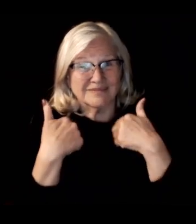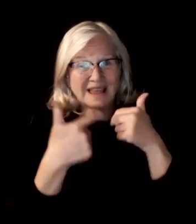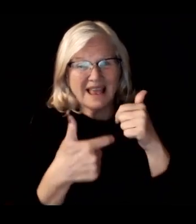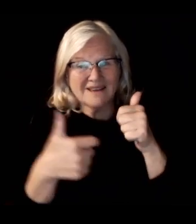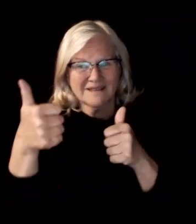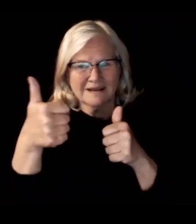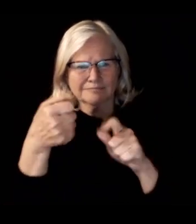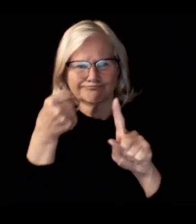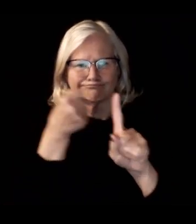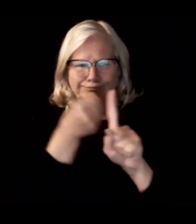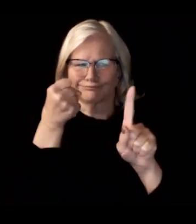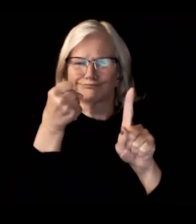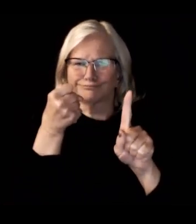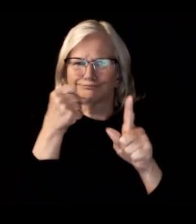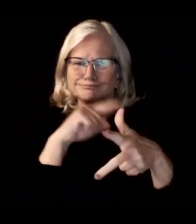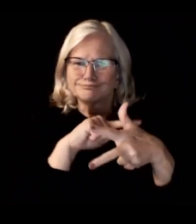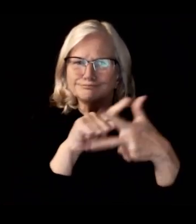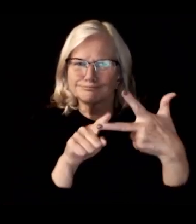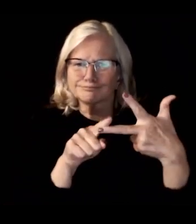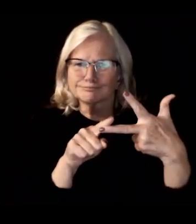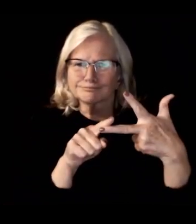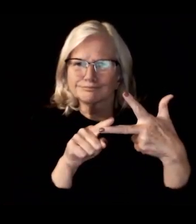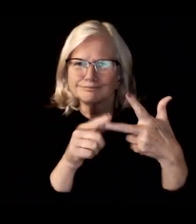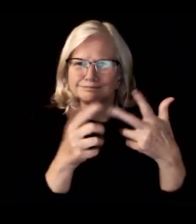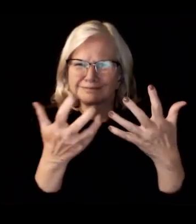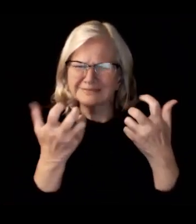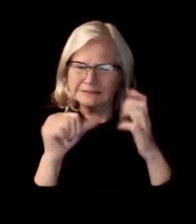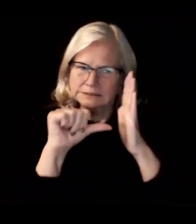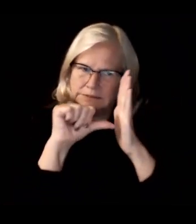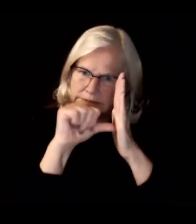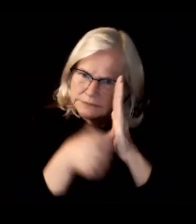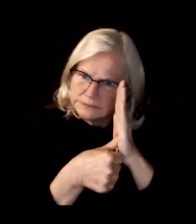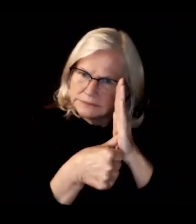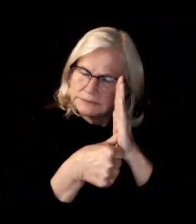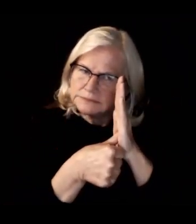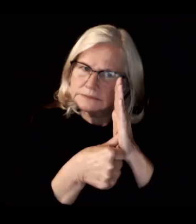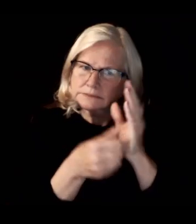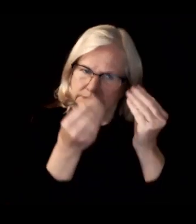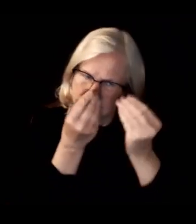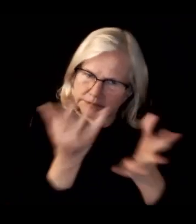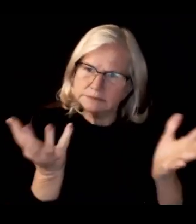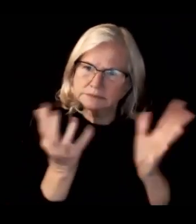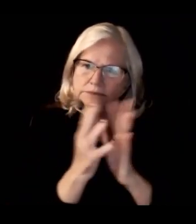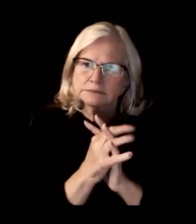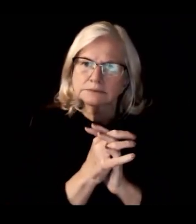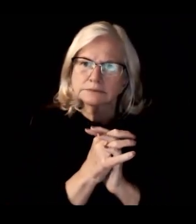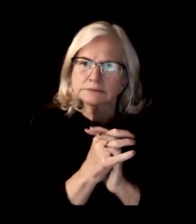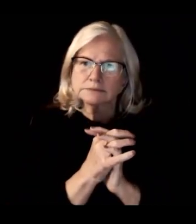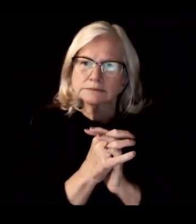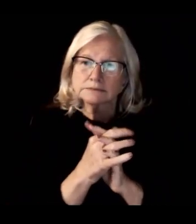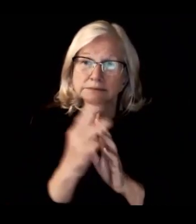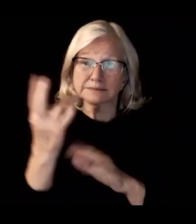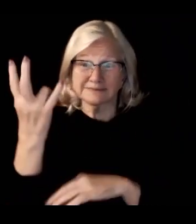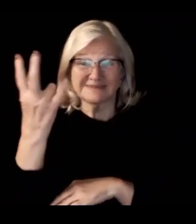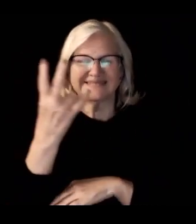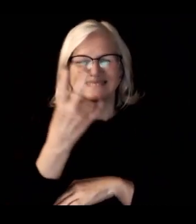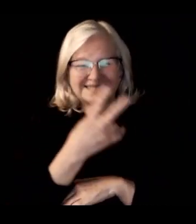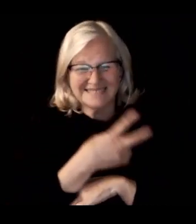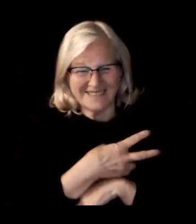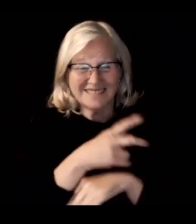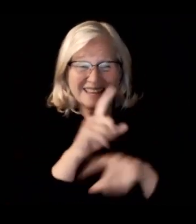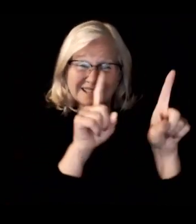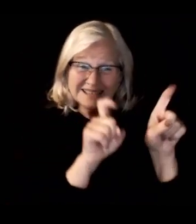concern. As Chris mentioned earlier, the 7-day average testing positivity rate in the community is